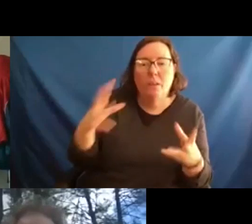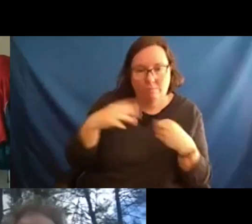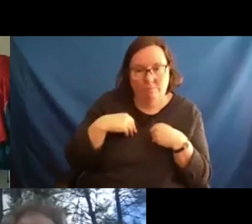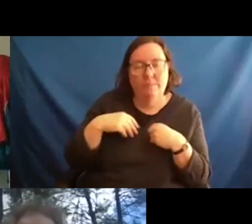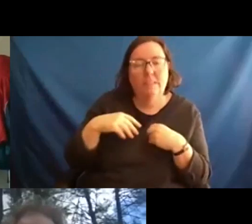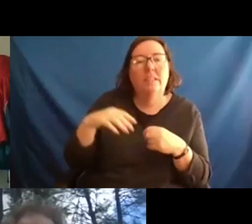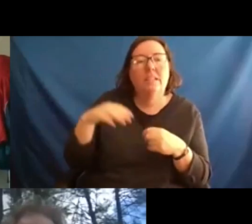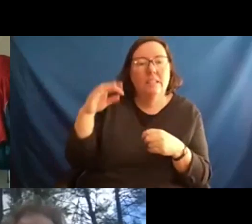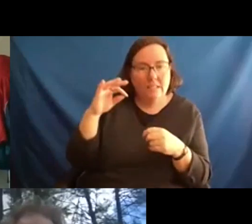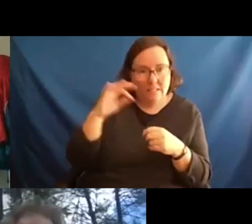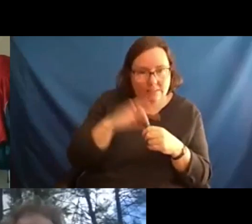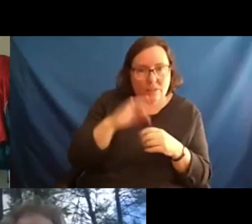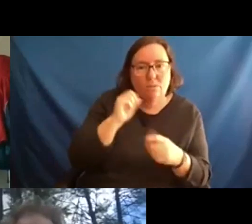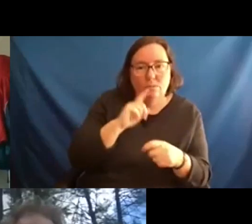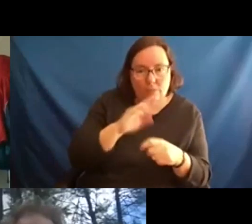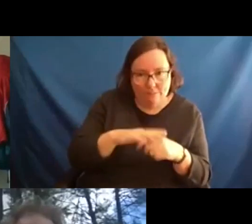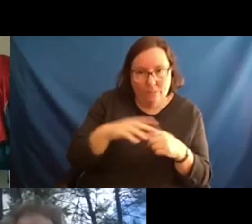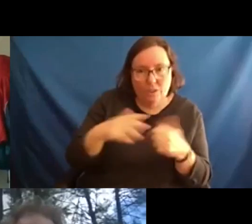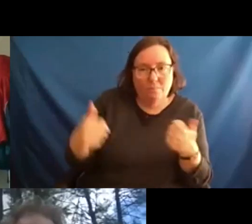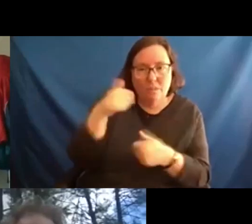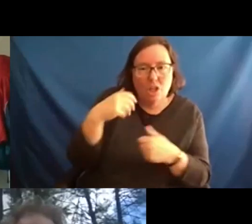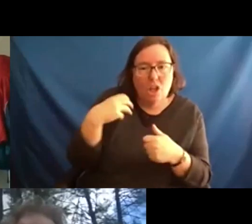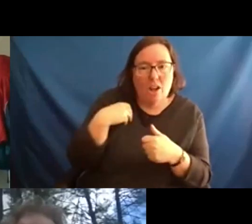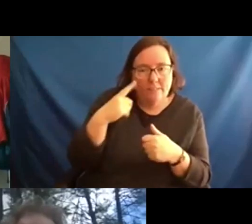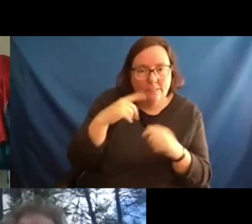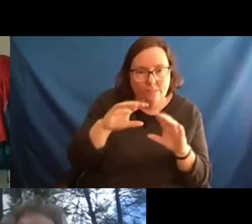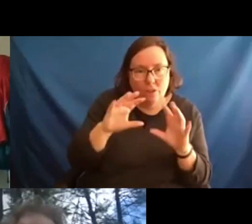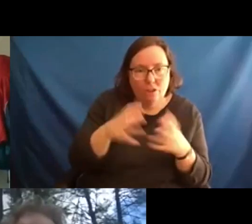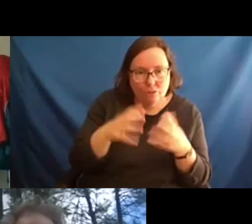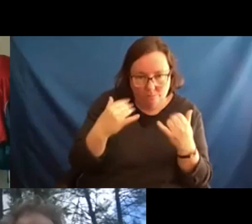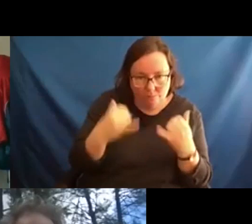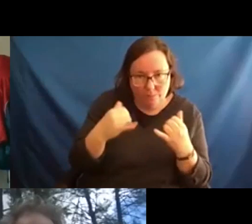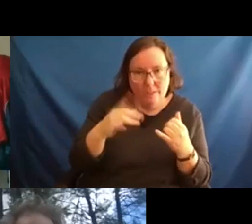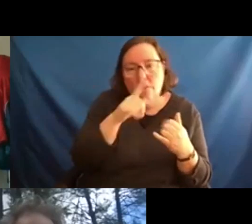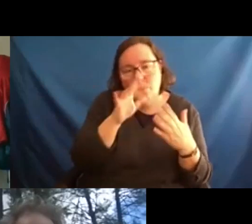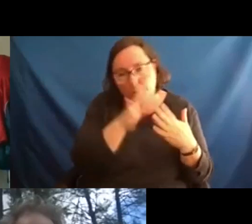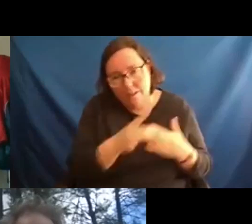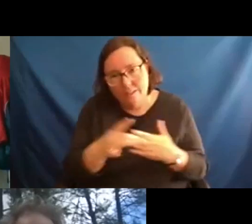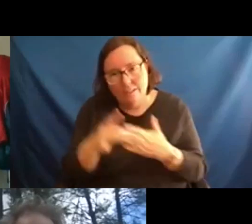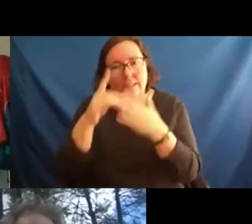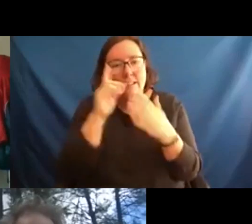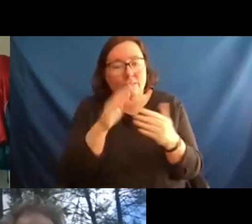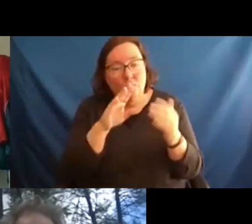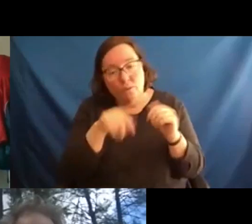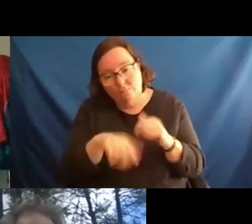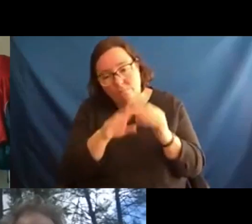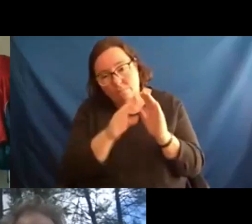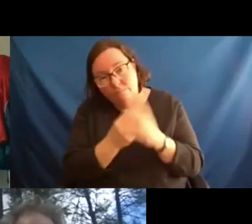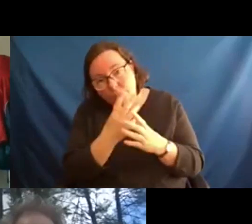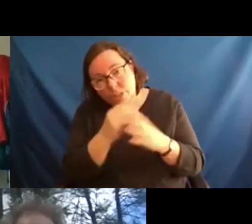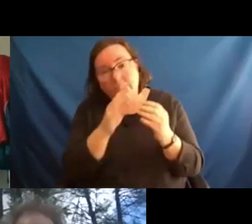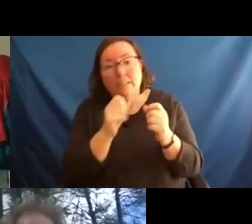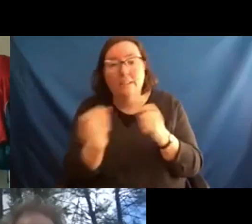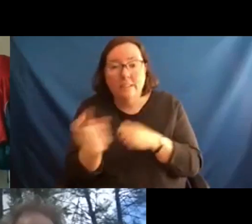today who will lead this organization and ensure the Honor Society has a